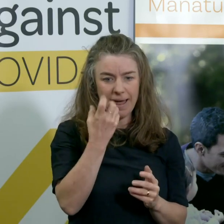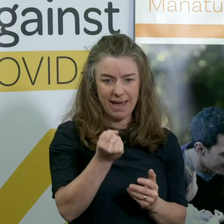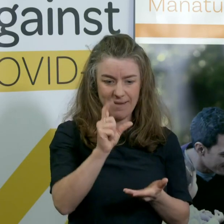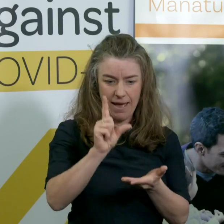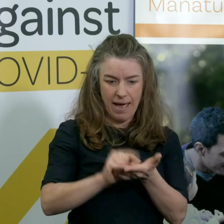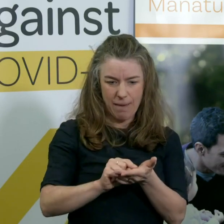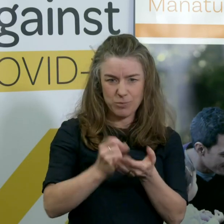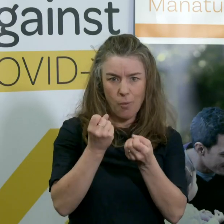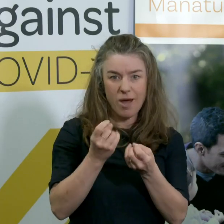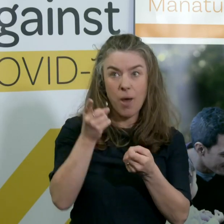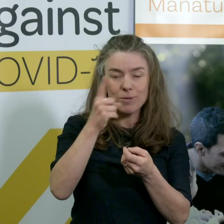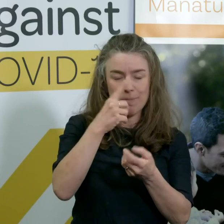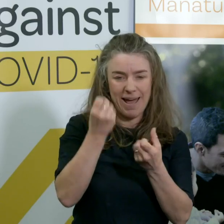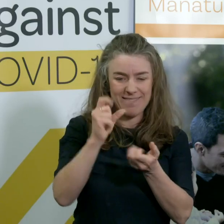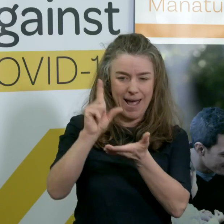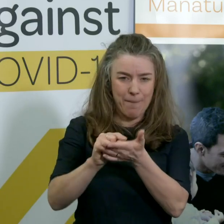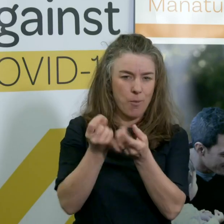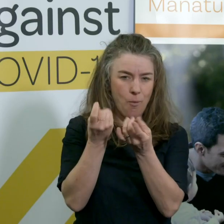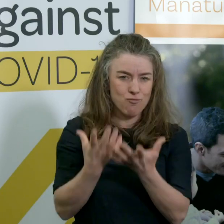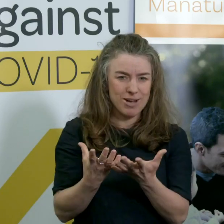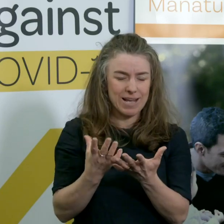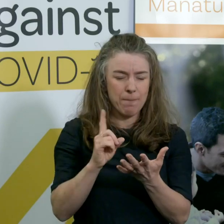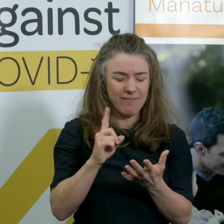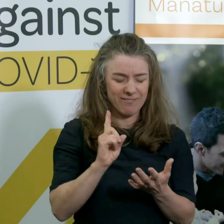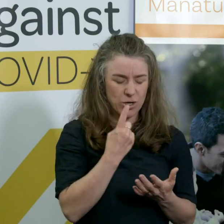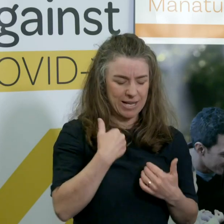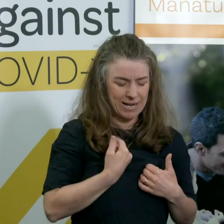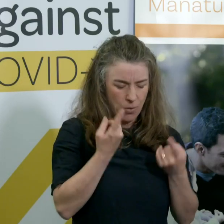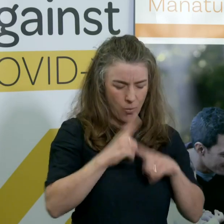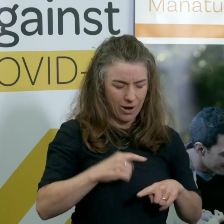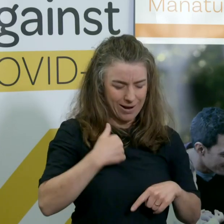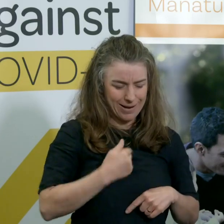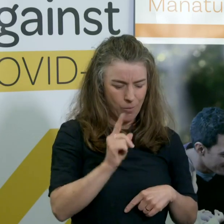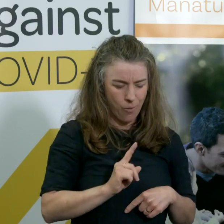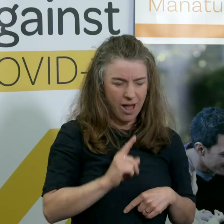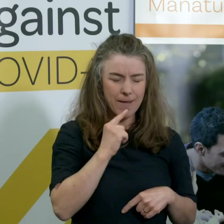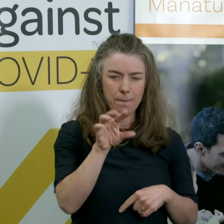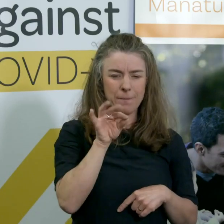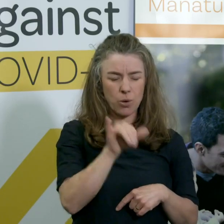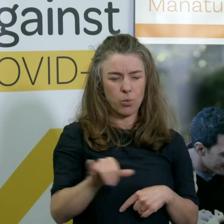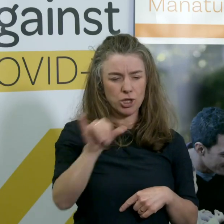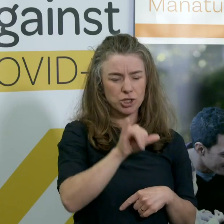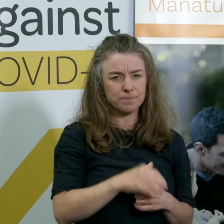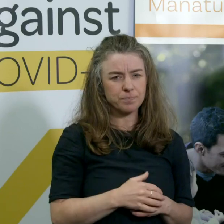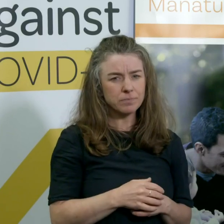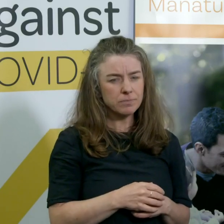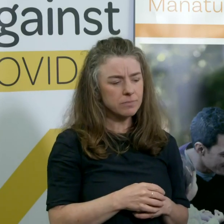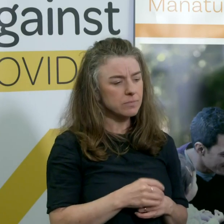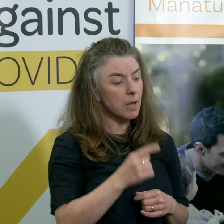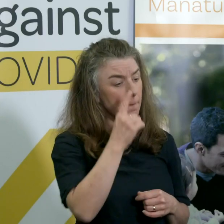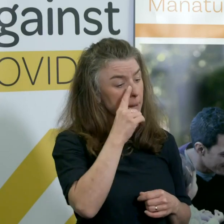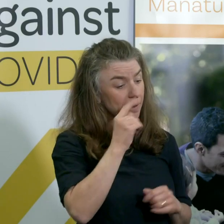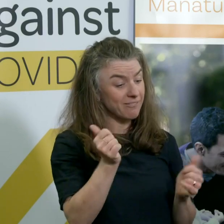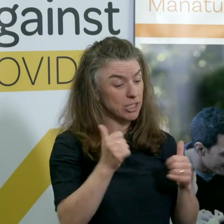to put into use. So it's just working out what it is we need and then which product it is that we might Just use. to clarify, the number of people